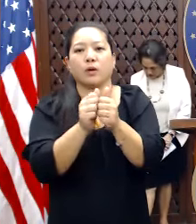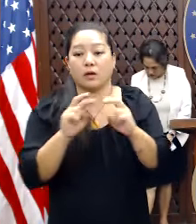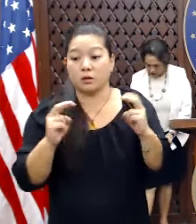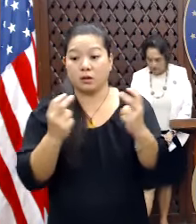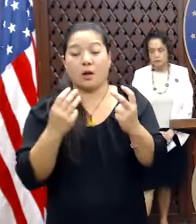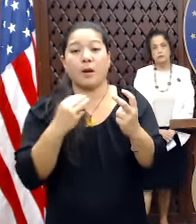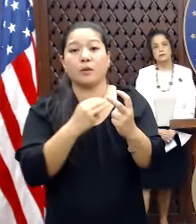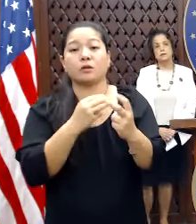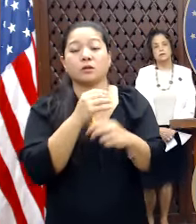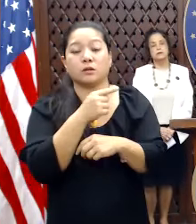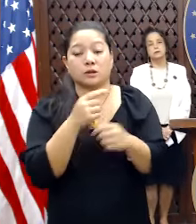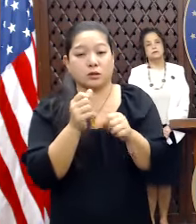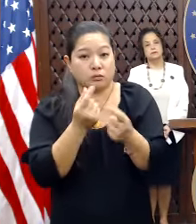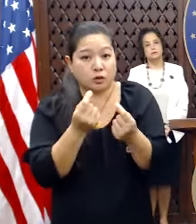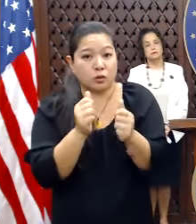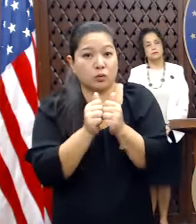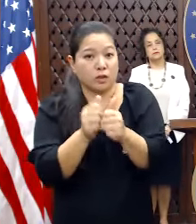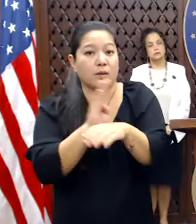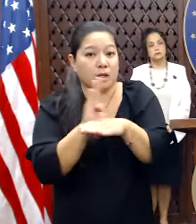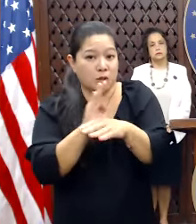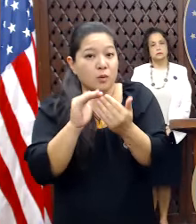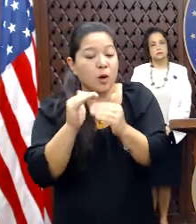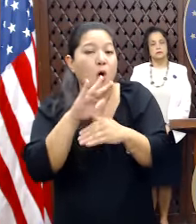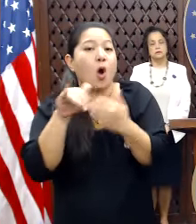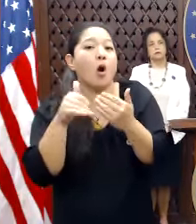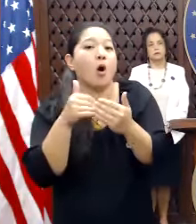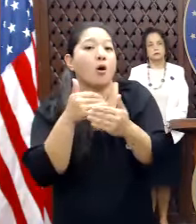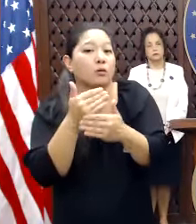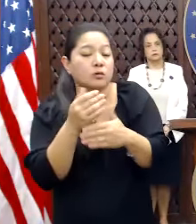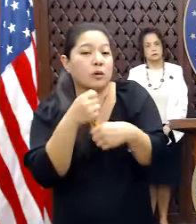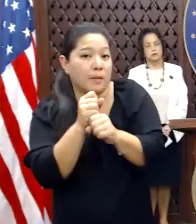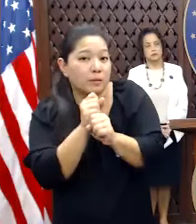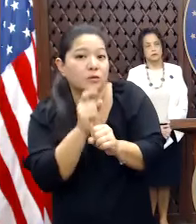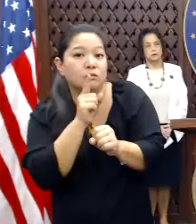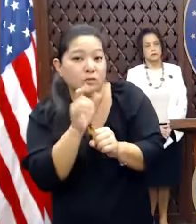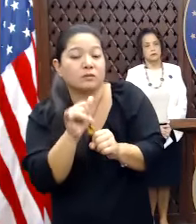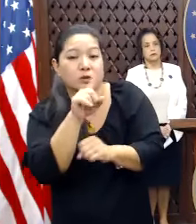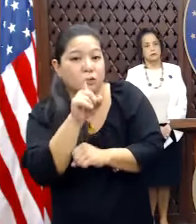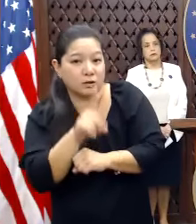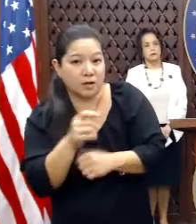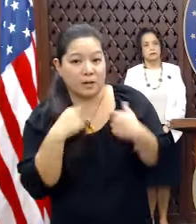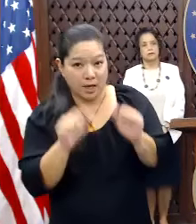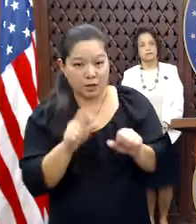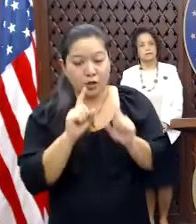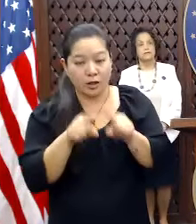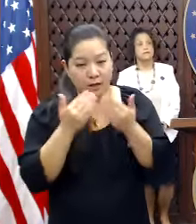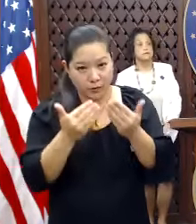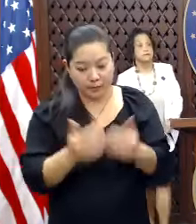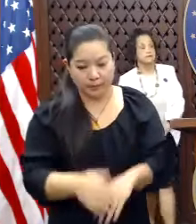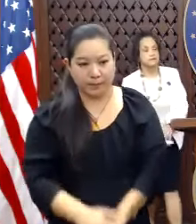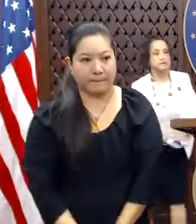to coordinate with the business community to ensure that all questions that are asked can be answered. Thank you.